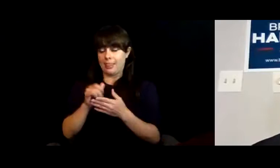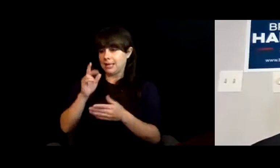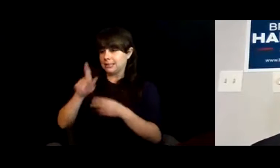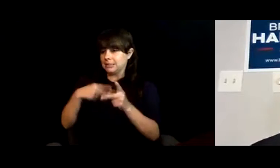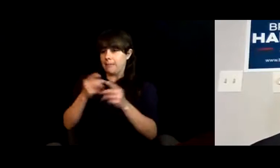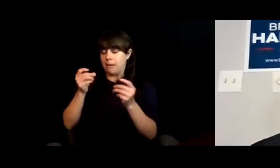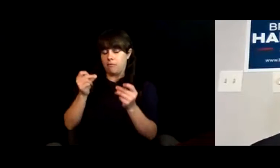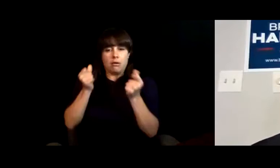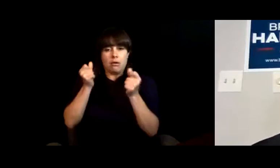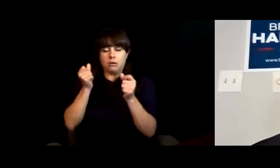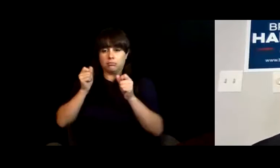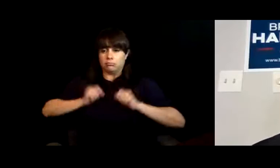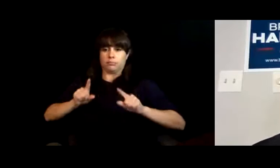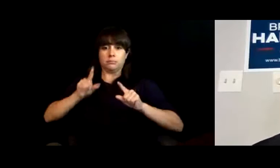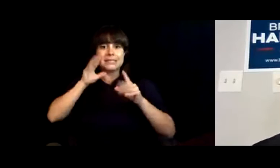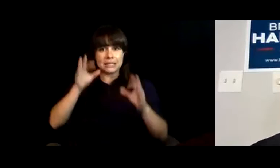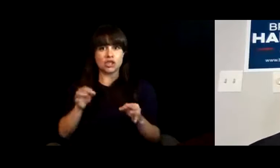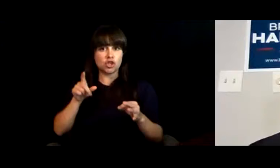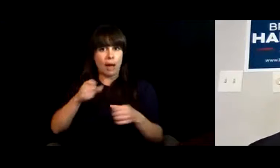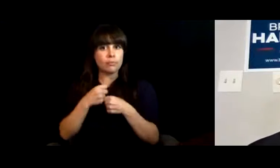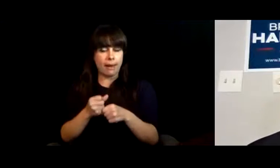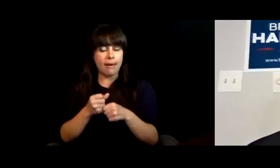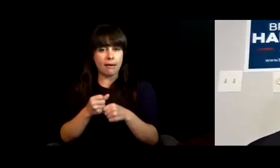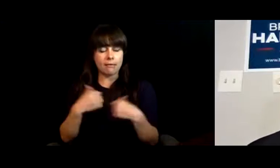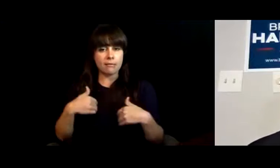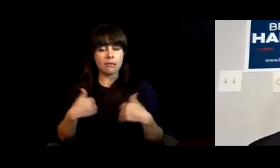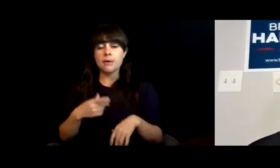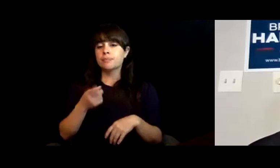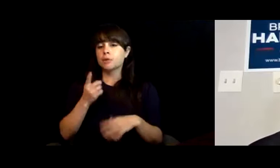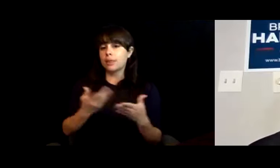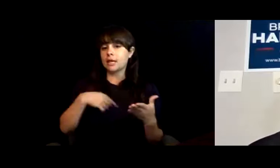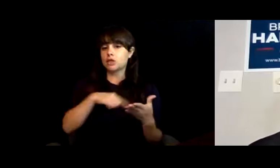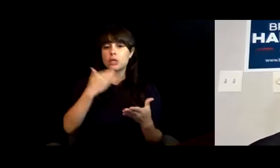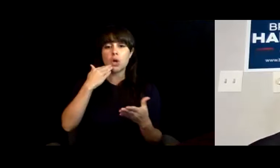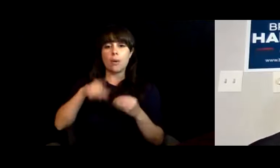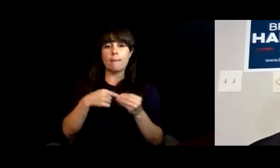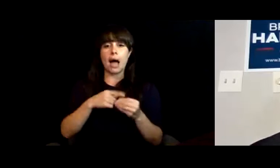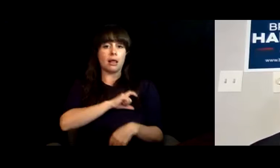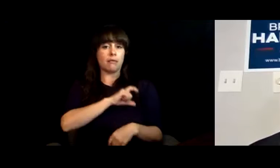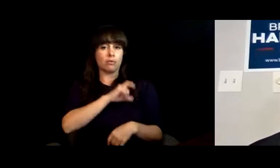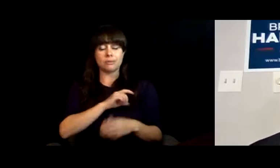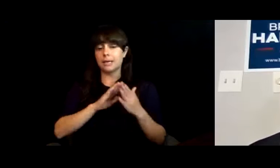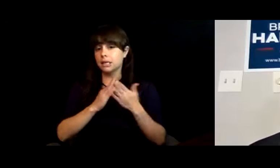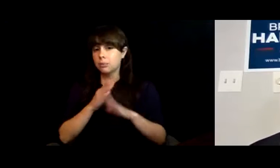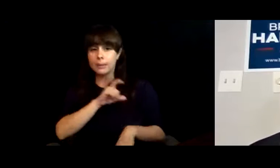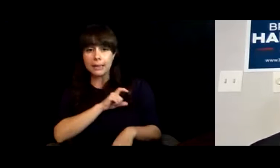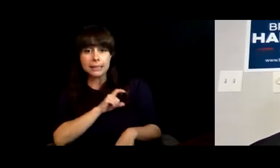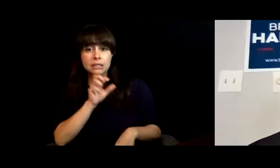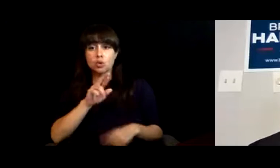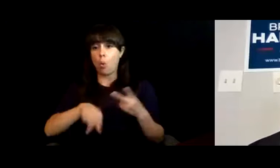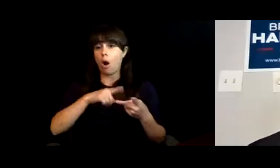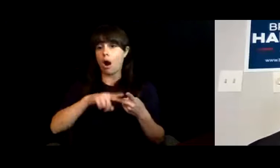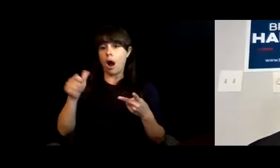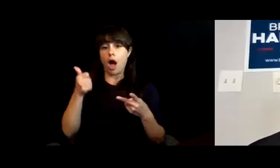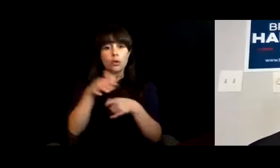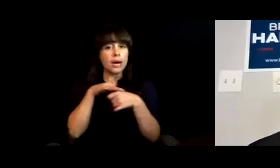fly. One of the things we know about law enforcement, whether it be through community policing, whether it be through any other areas, is